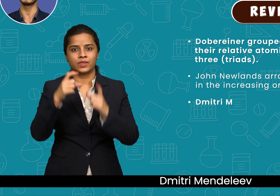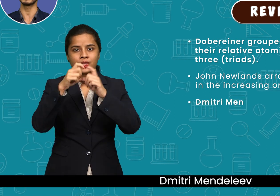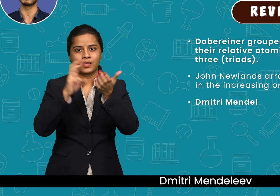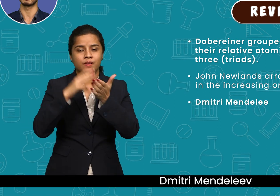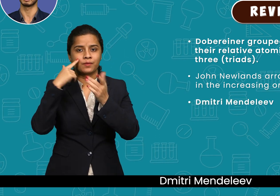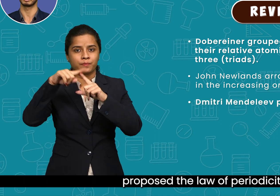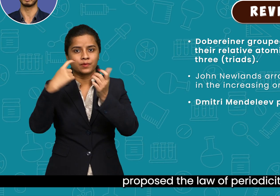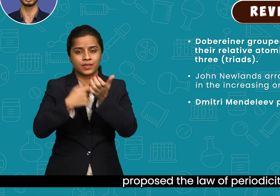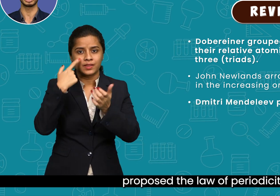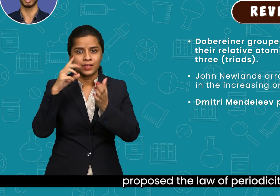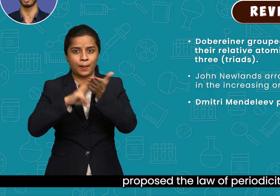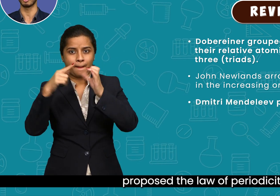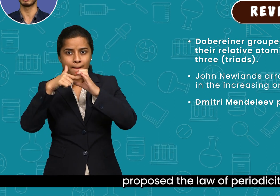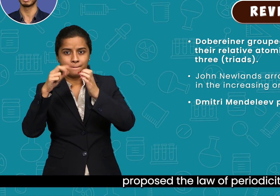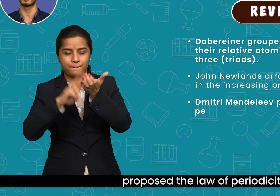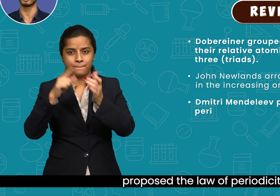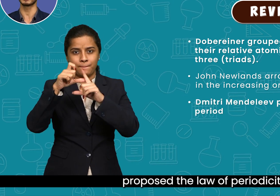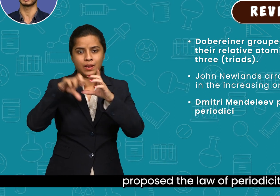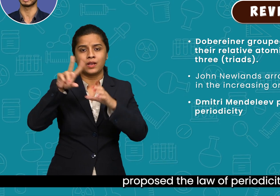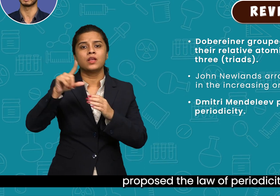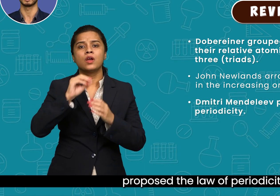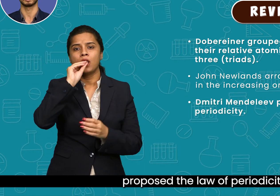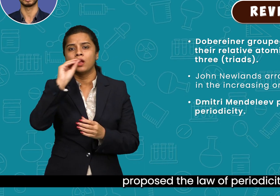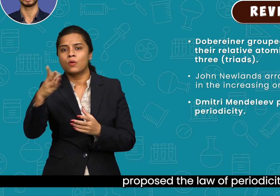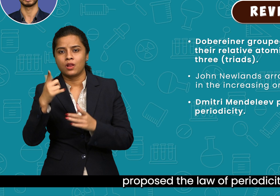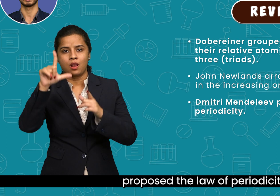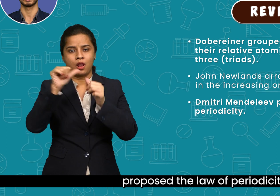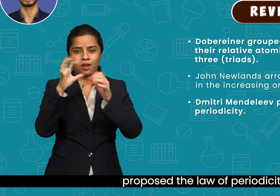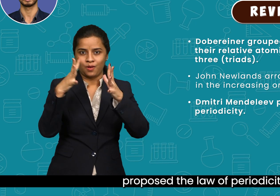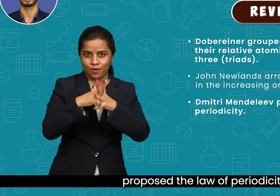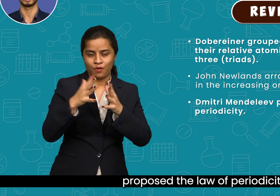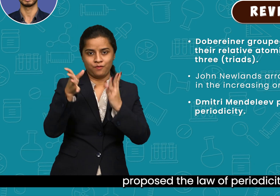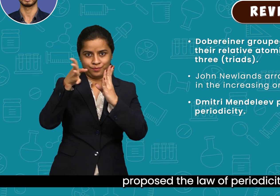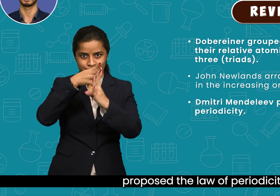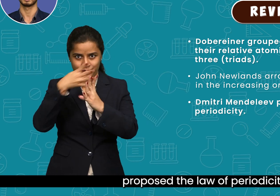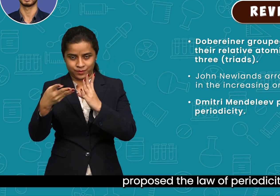Dmitry Mendeleev proposed the law of periodicity.